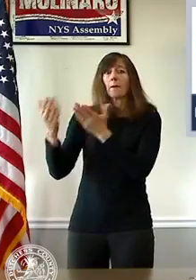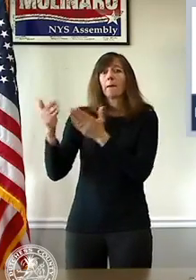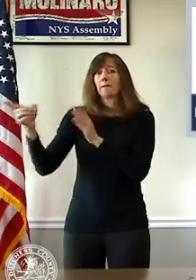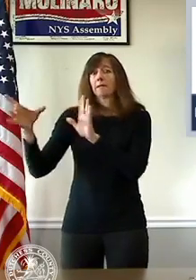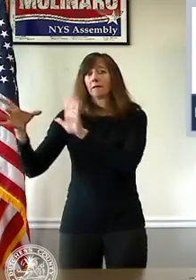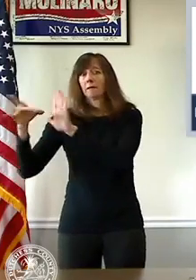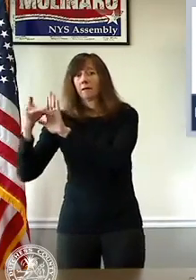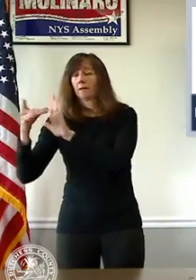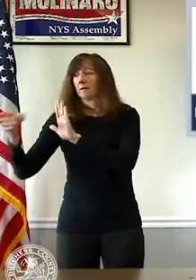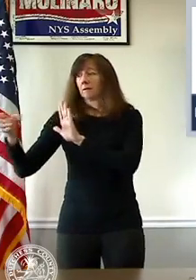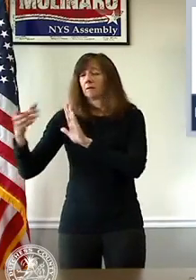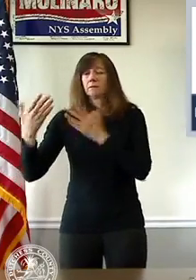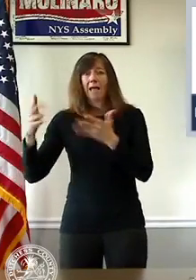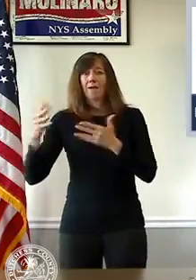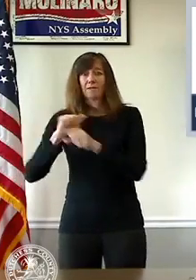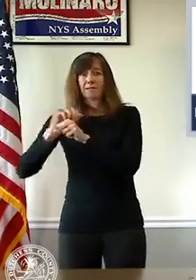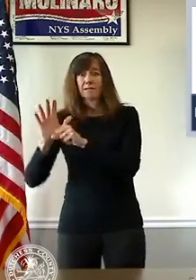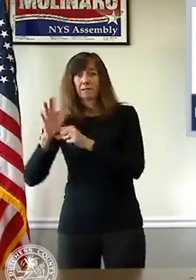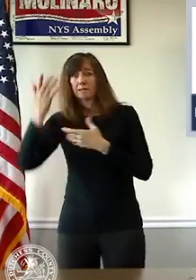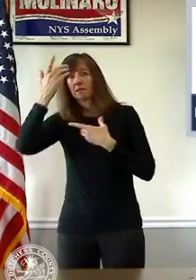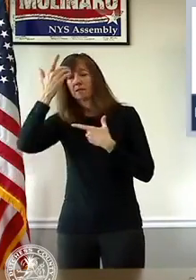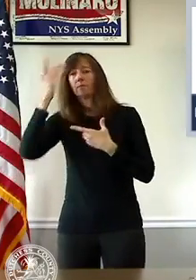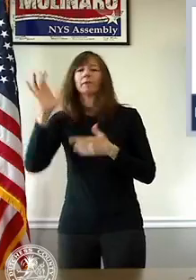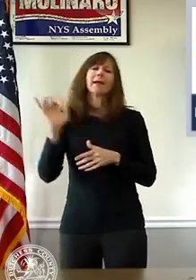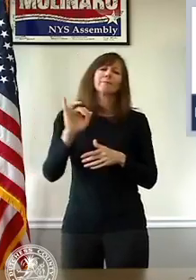disease. Give you an example, right? People get on a plane.